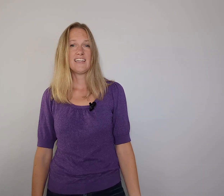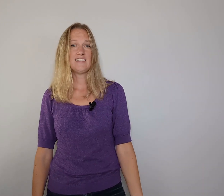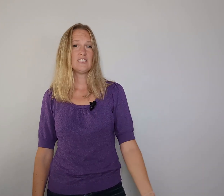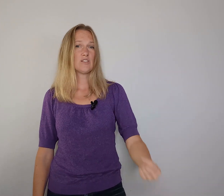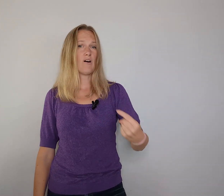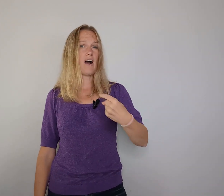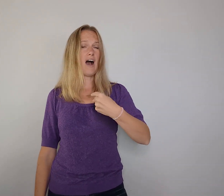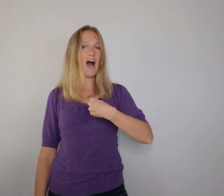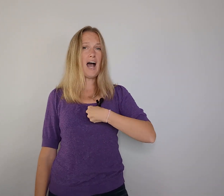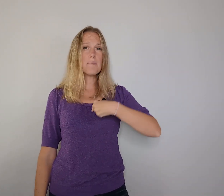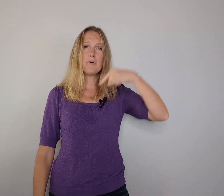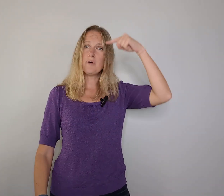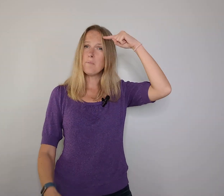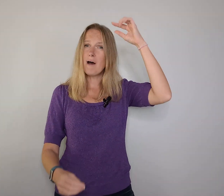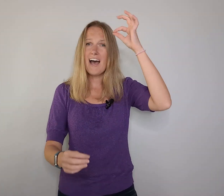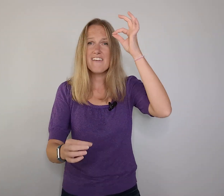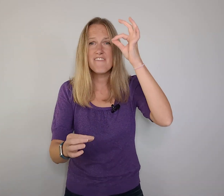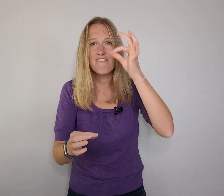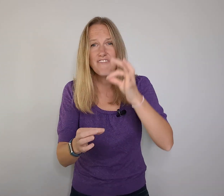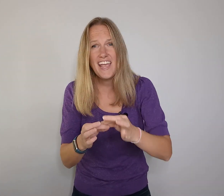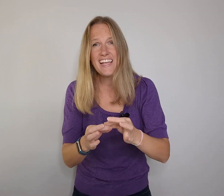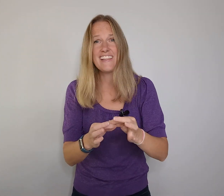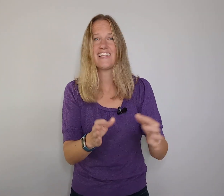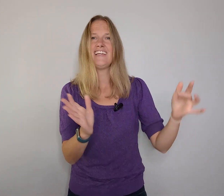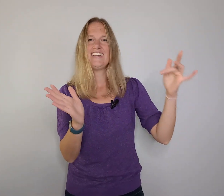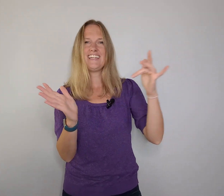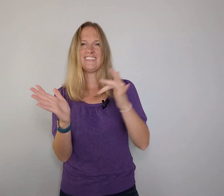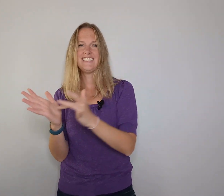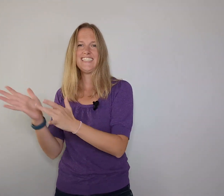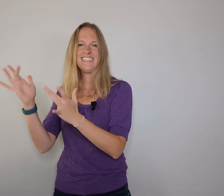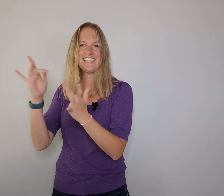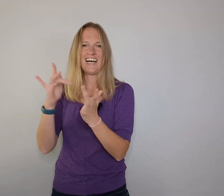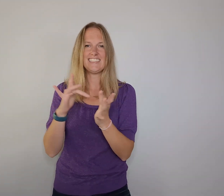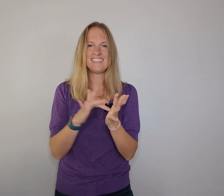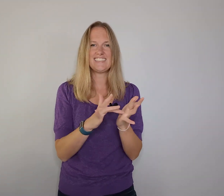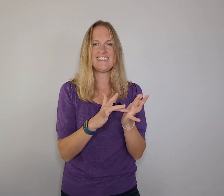Okay, so I put my faith in Jesus.